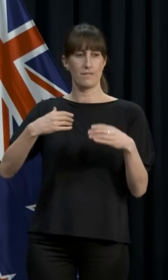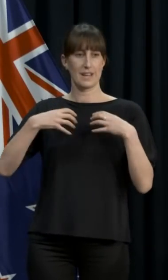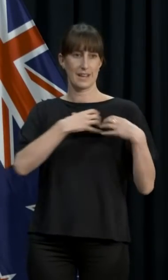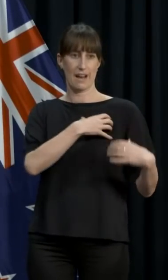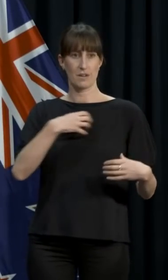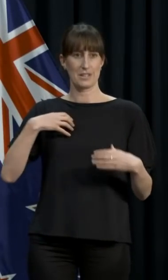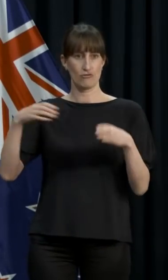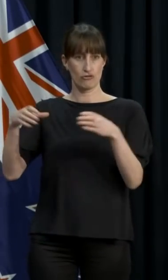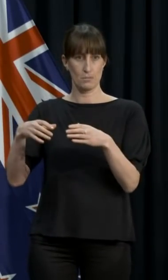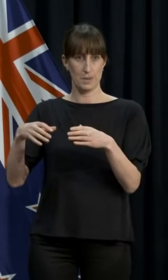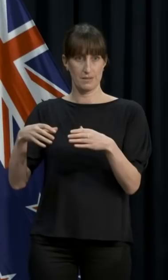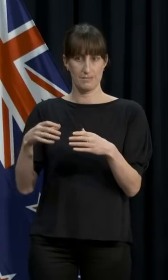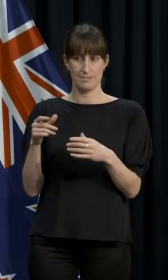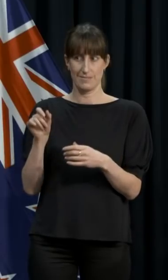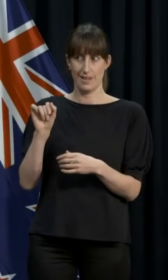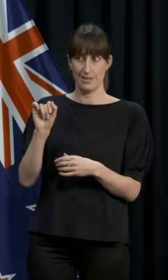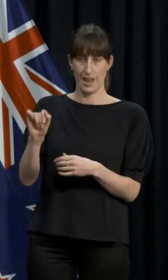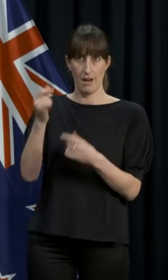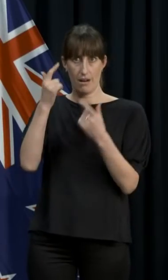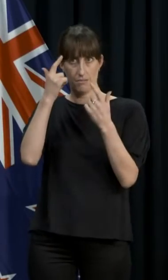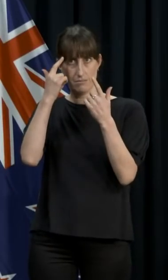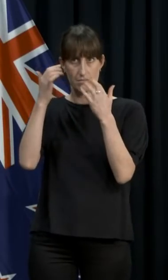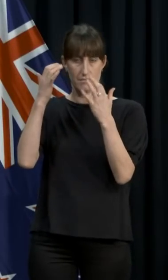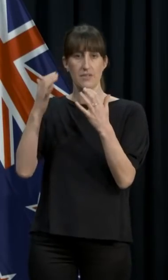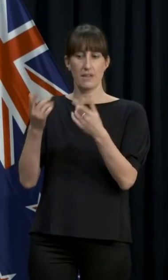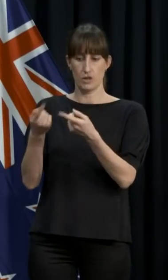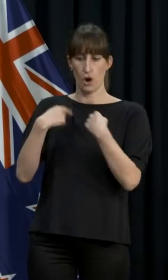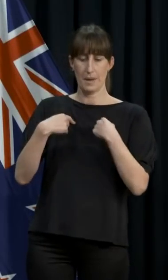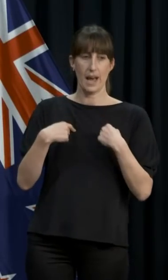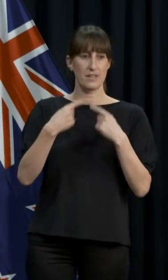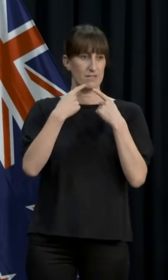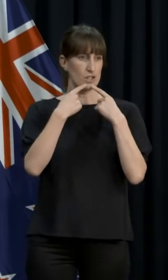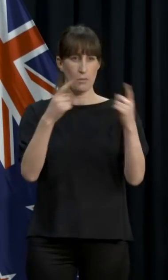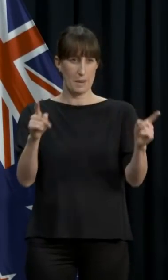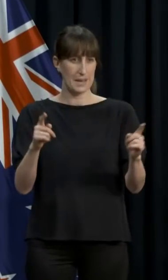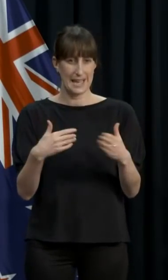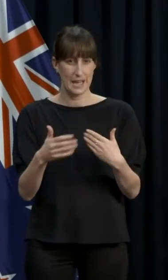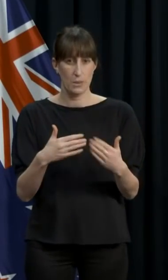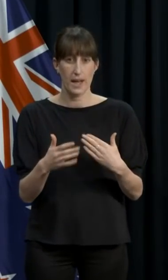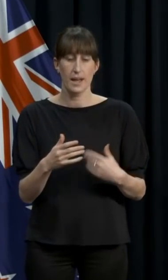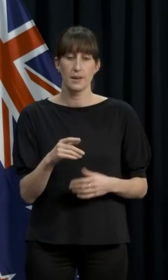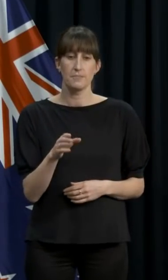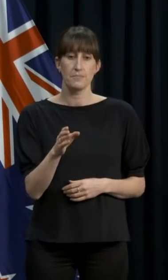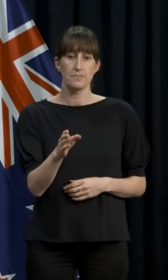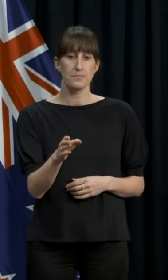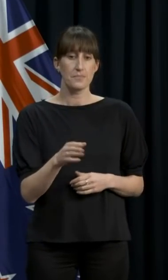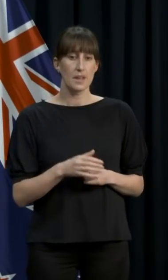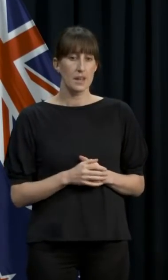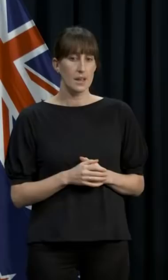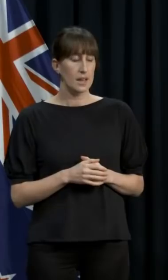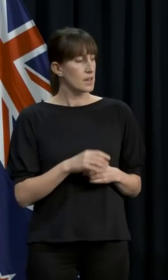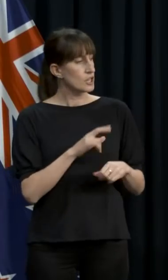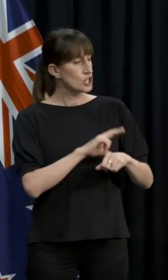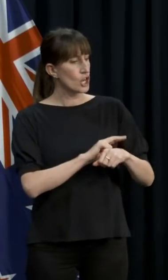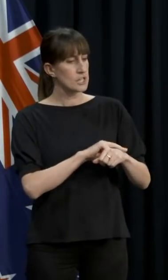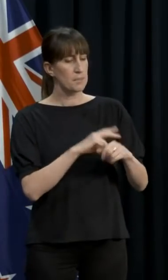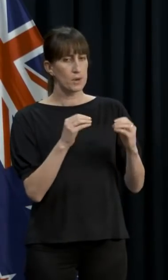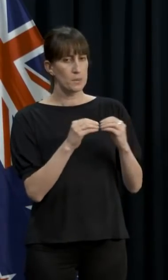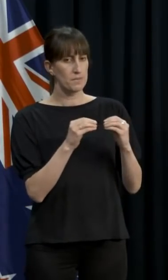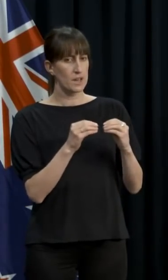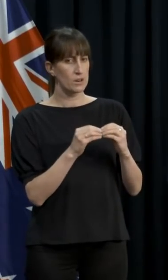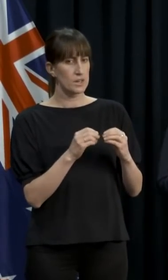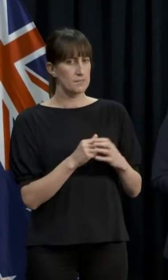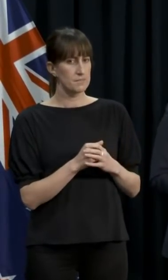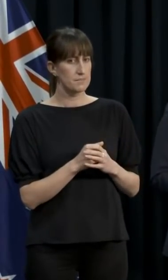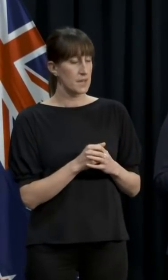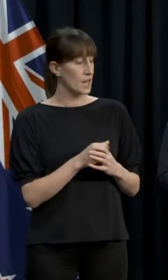which was what they've conveyed to me and what they have said publicly. Dr. Bloomfield, a couple more questions. Dr. Bloomfield, were you disappointed to find out that the Auckland